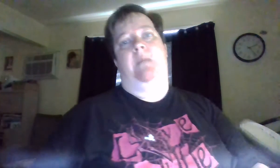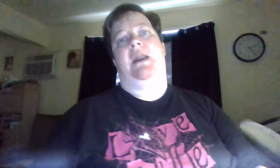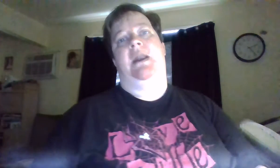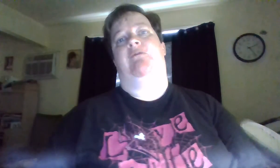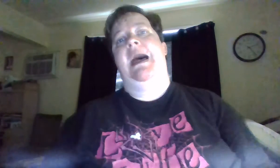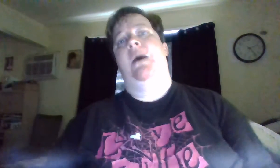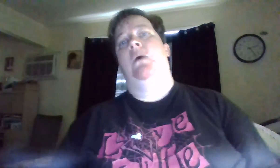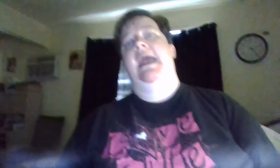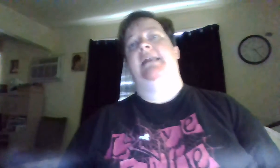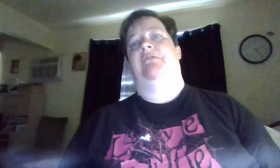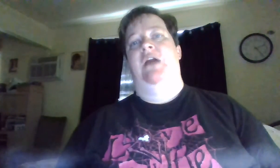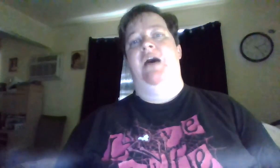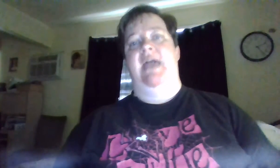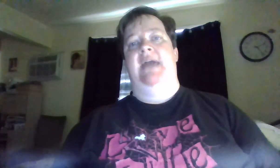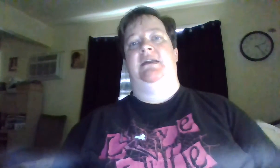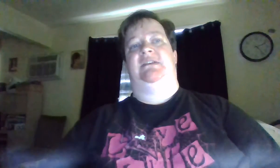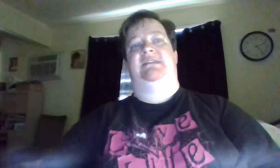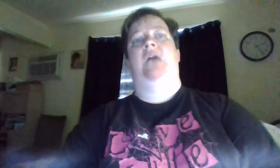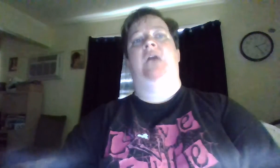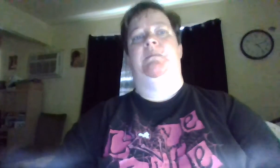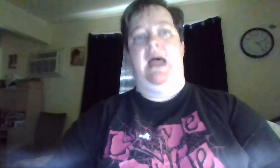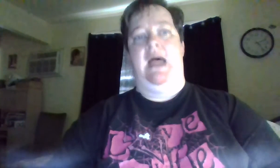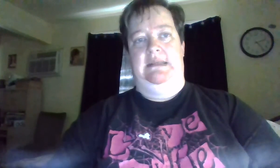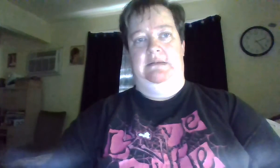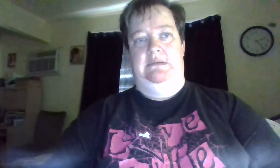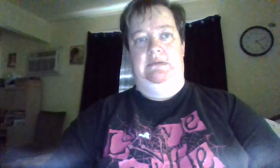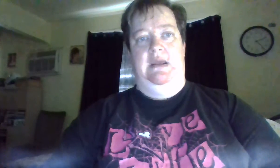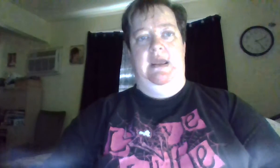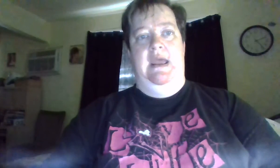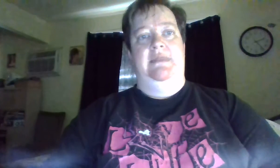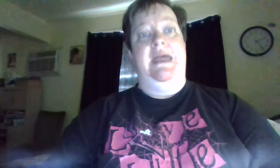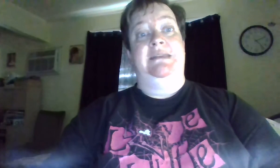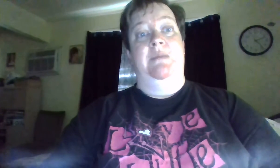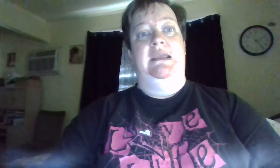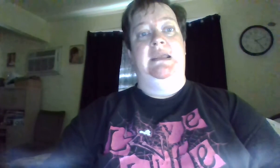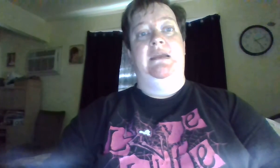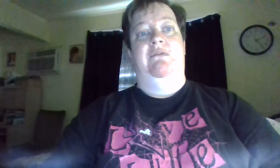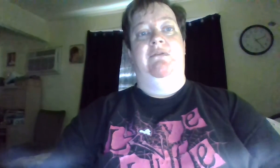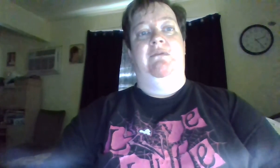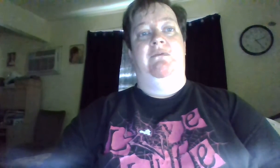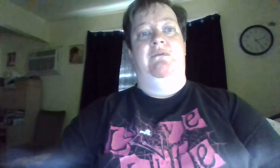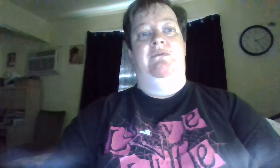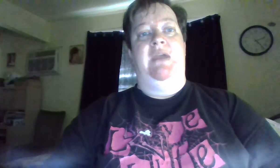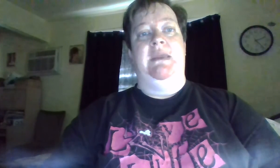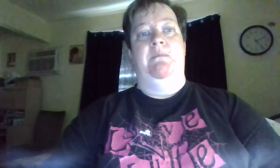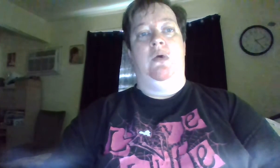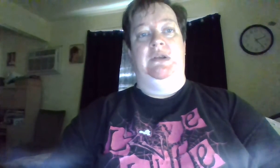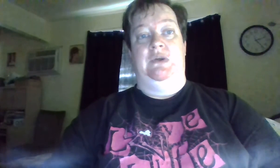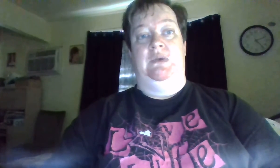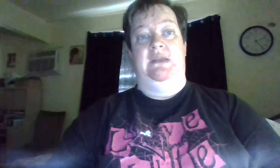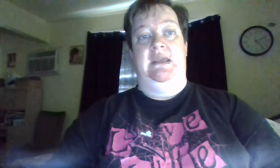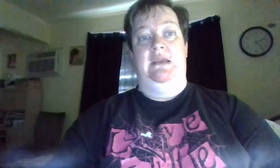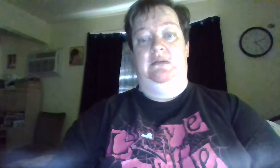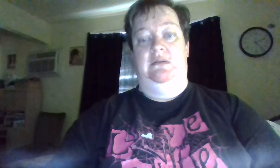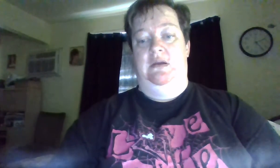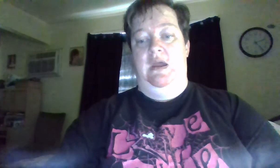but of power and of love and of a sound mind. That's something very important, don't you think?